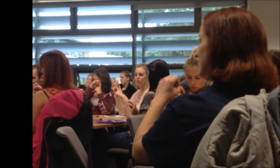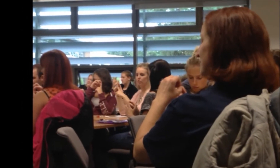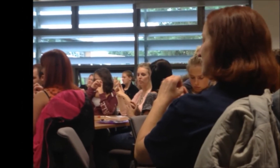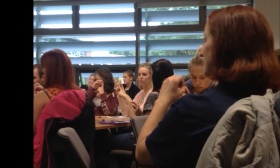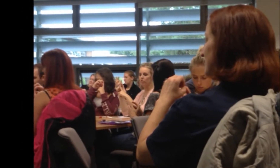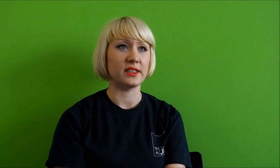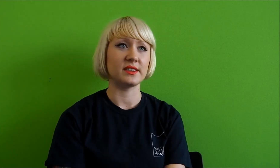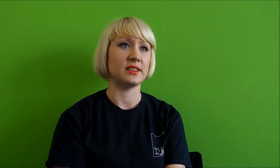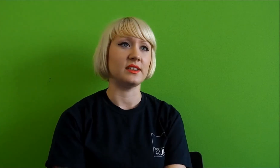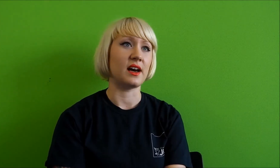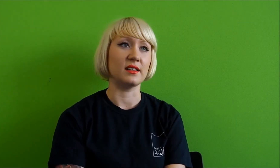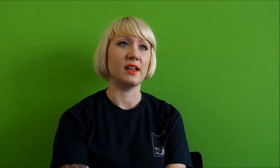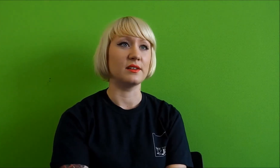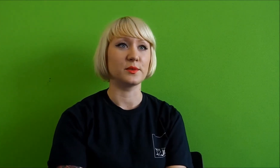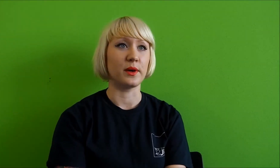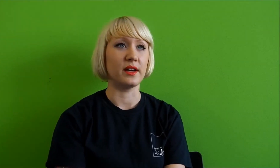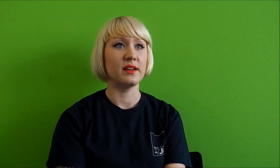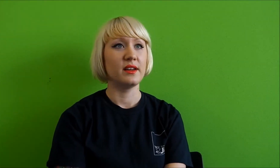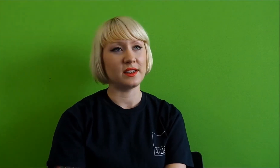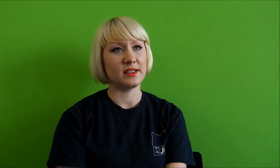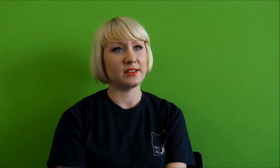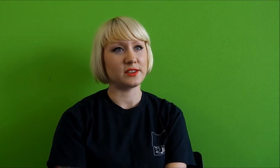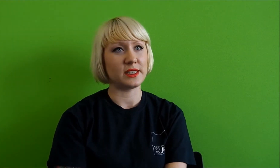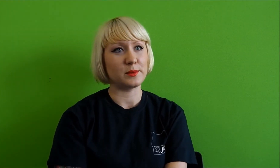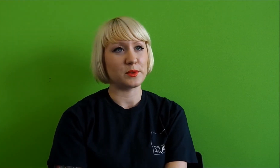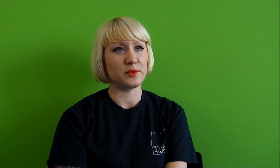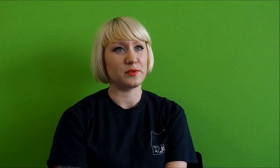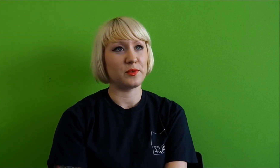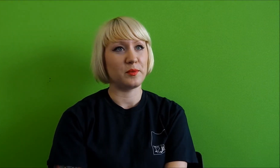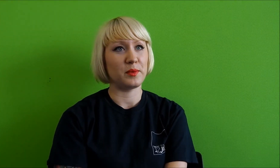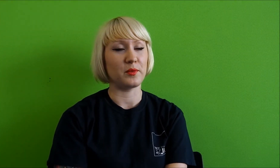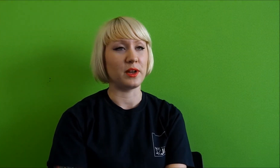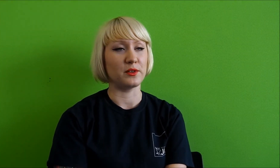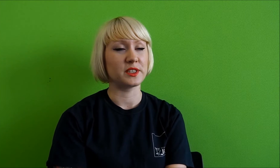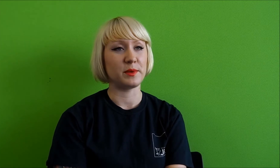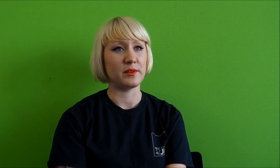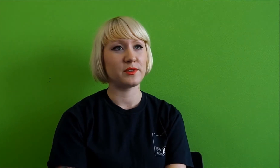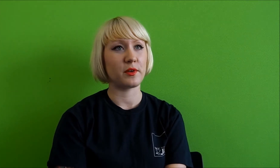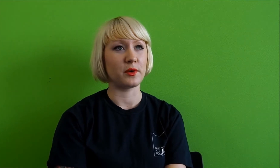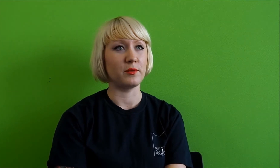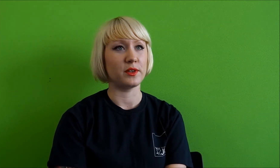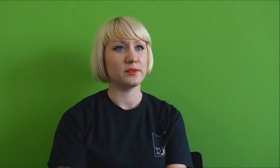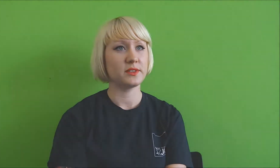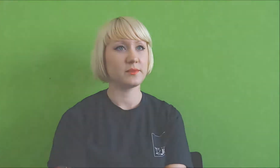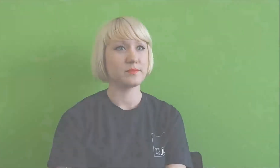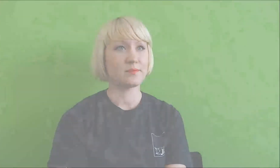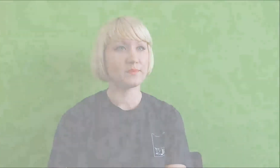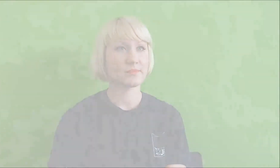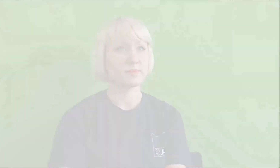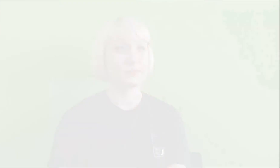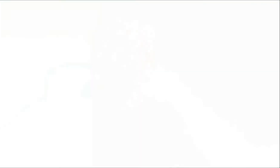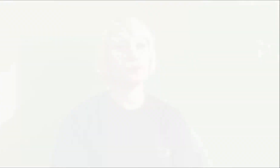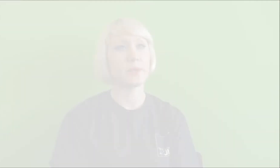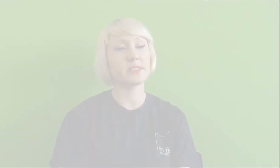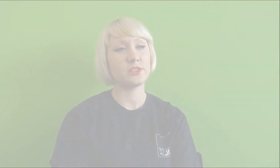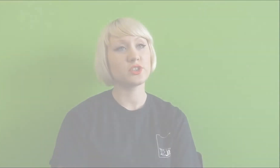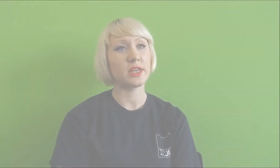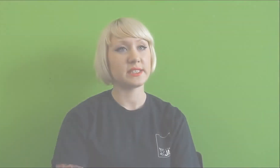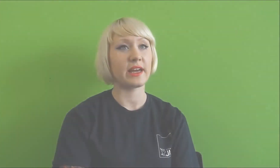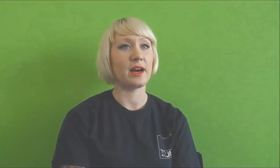within the university and elsewhere. It just seems to have been a really good experience for everyone involved. Basically just trying to get it